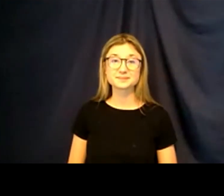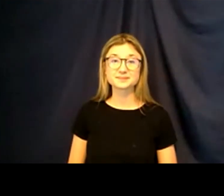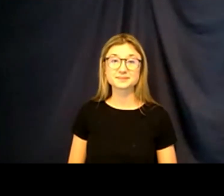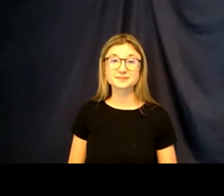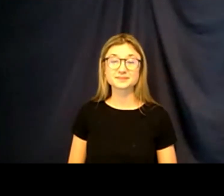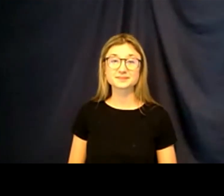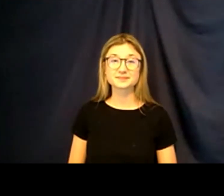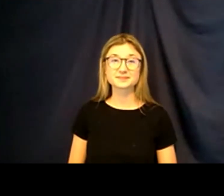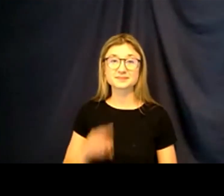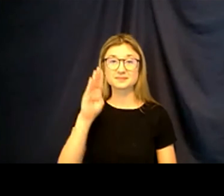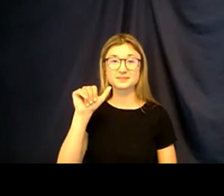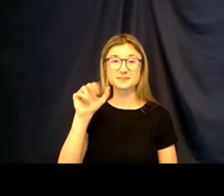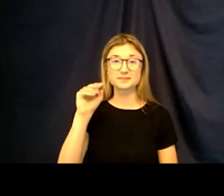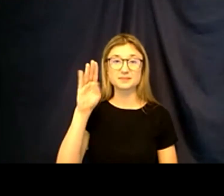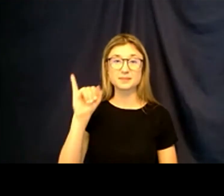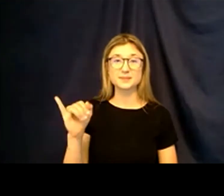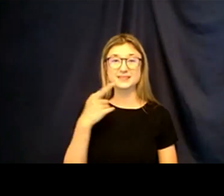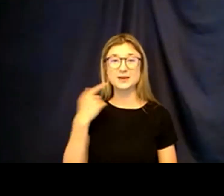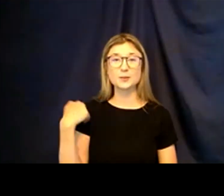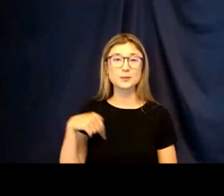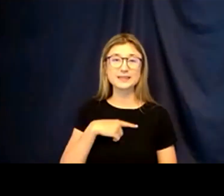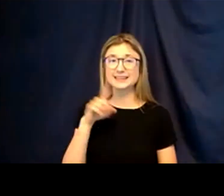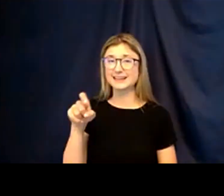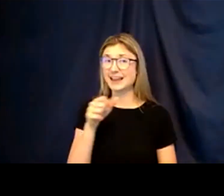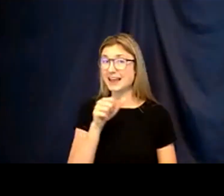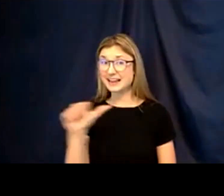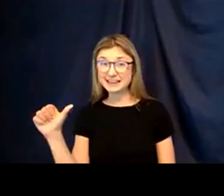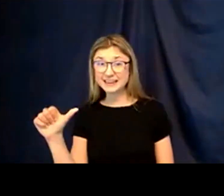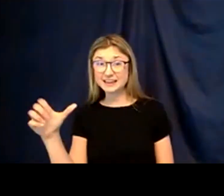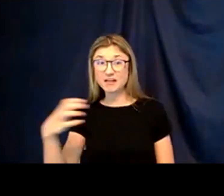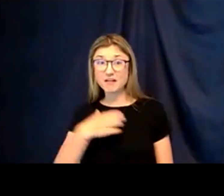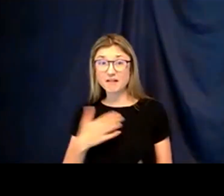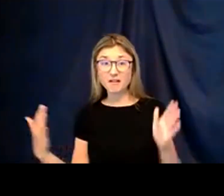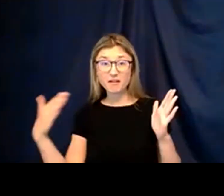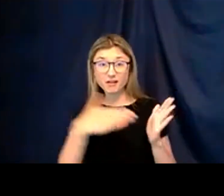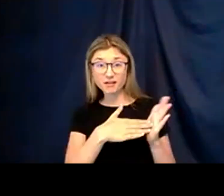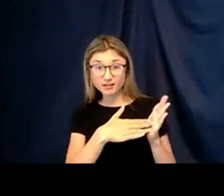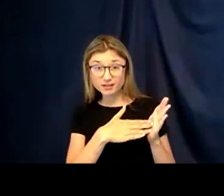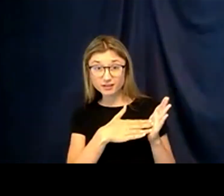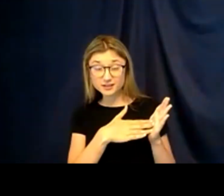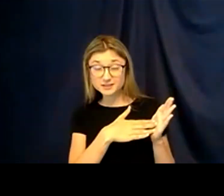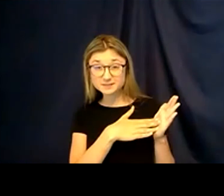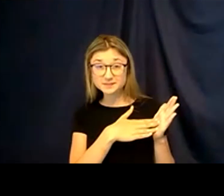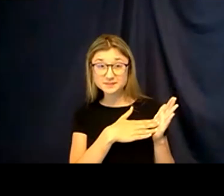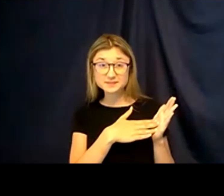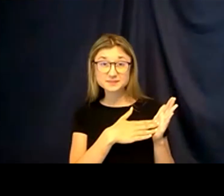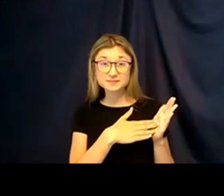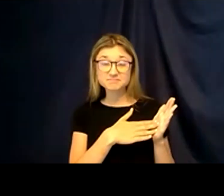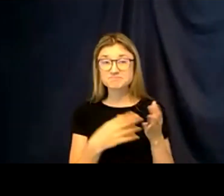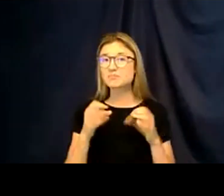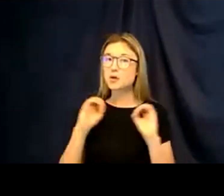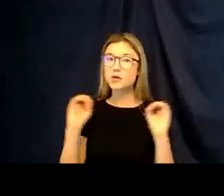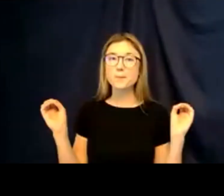And so we just need a, any objection? No objection.